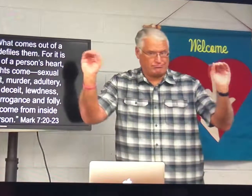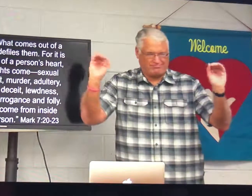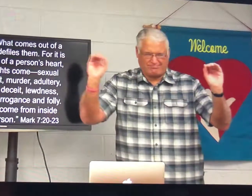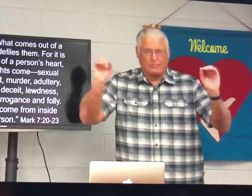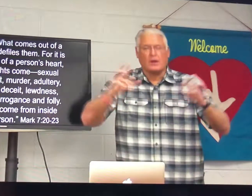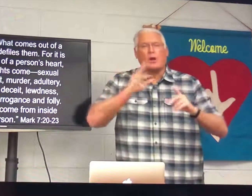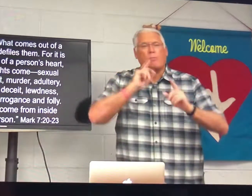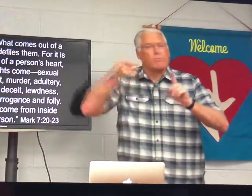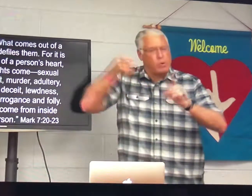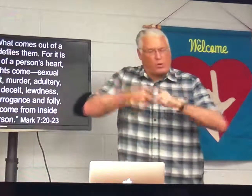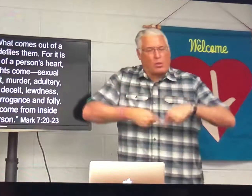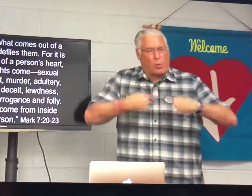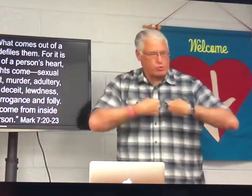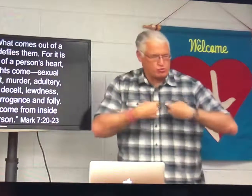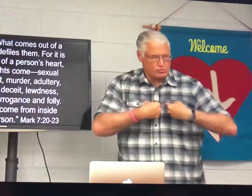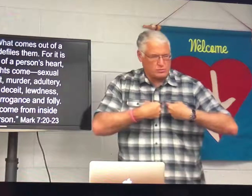and a 4-pitch walk to Valencia.